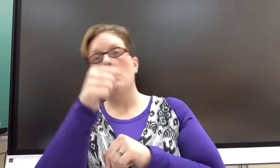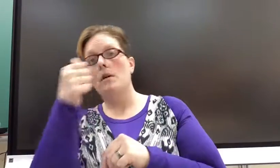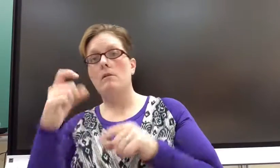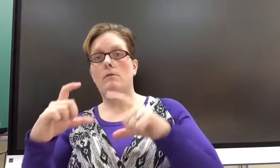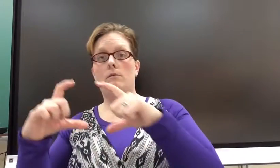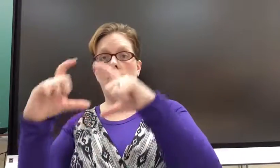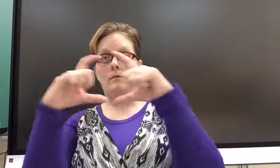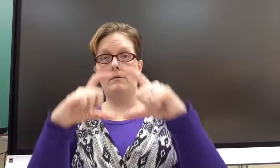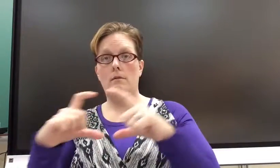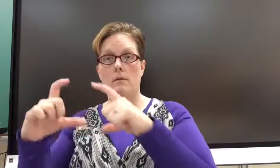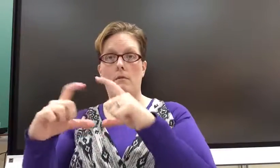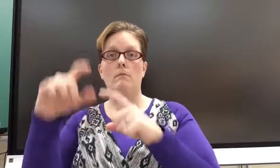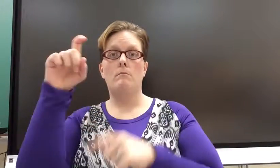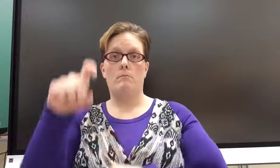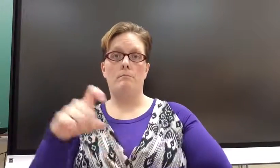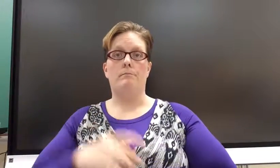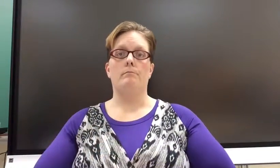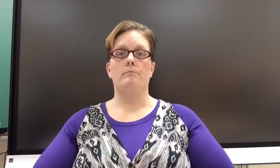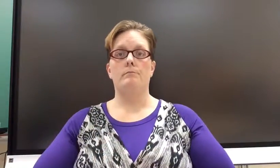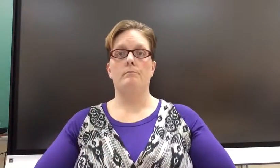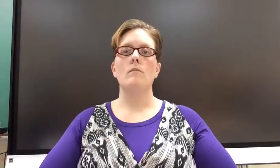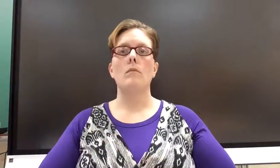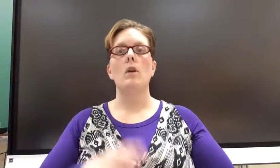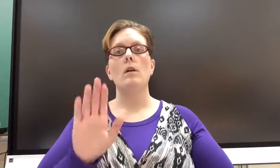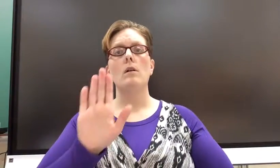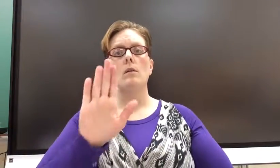cells are only made from other cells.